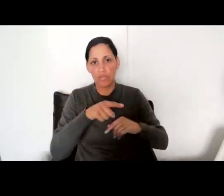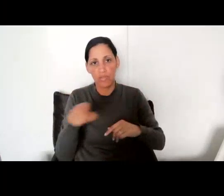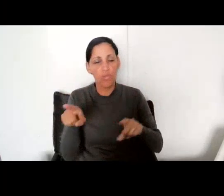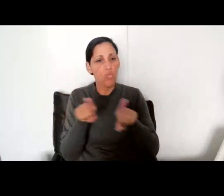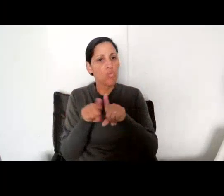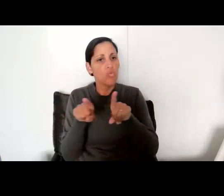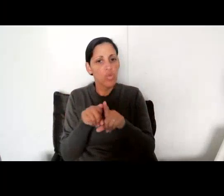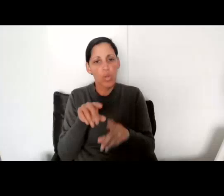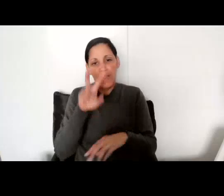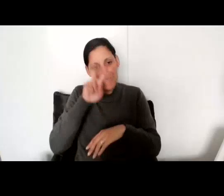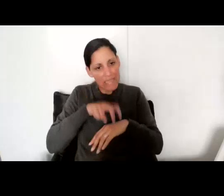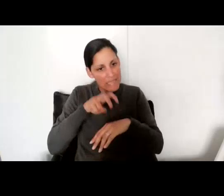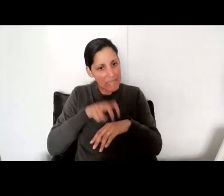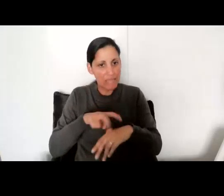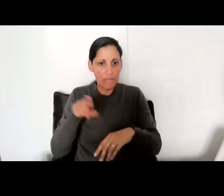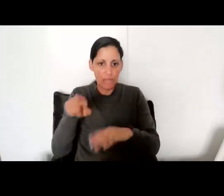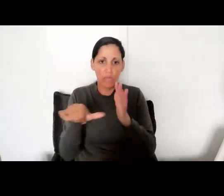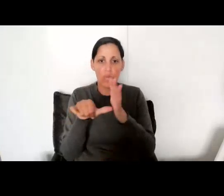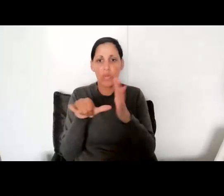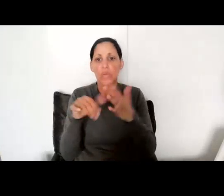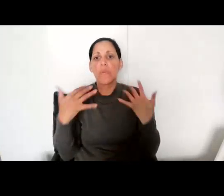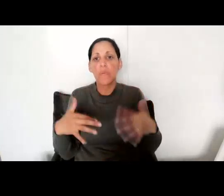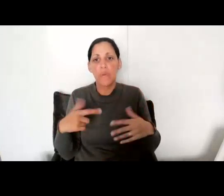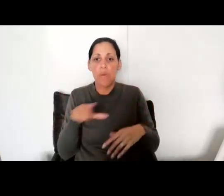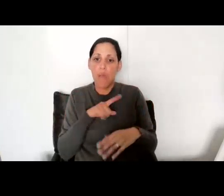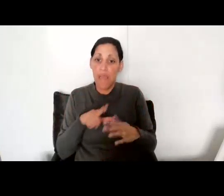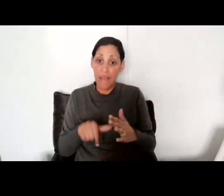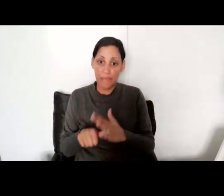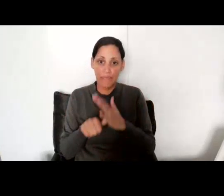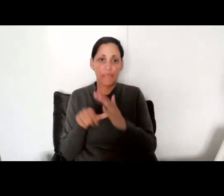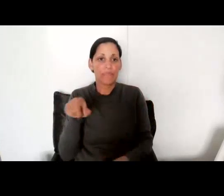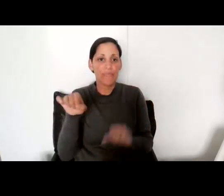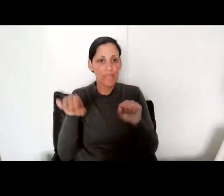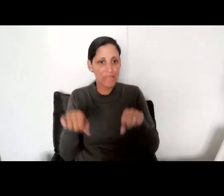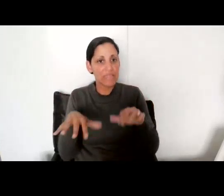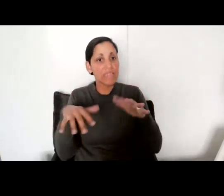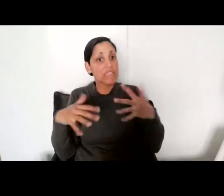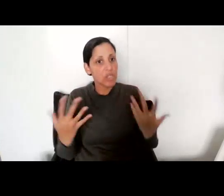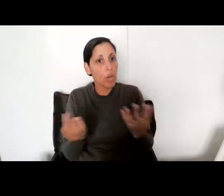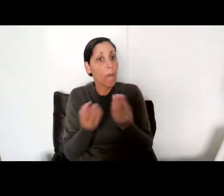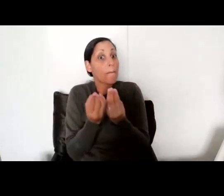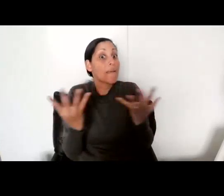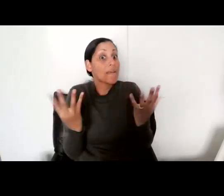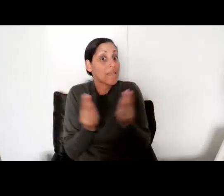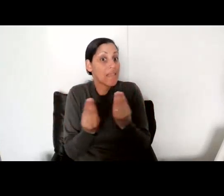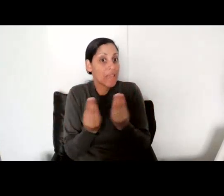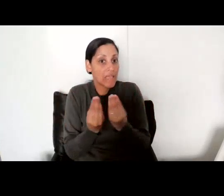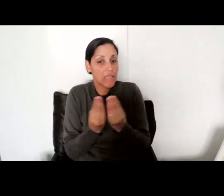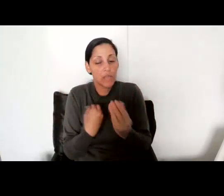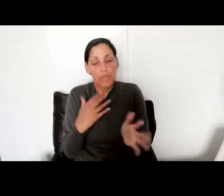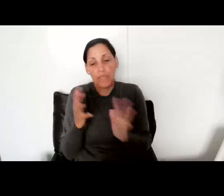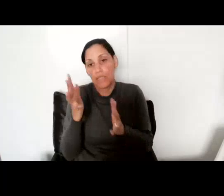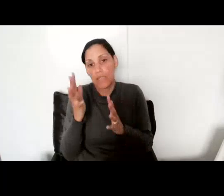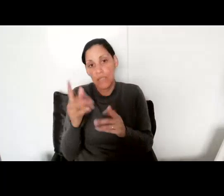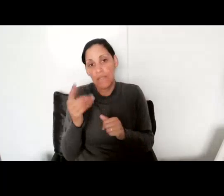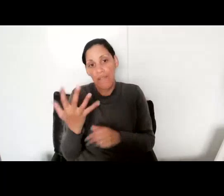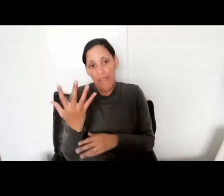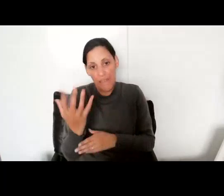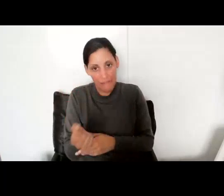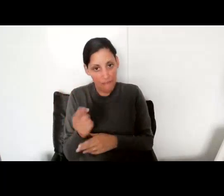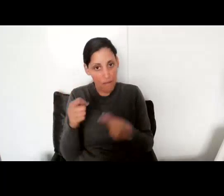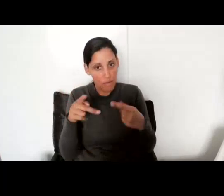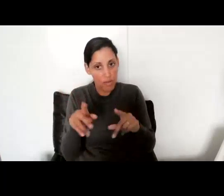people because they matter also. So that's just, there's a whole lot of things you've spoken about. If we have time, I will come into it just like Masabata, but